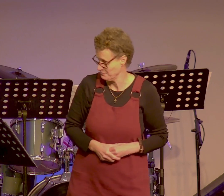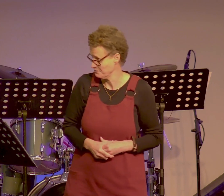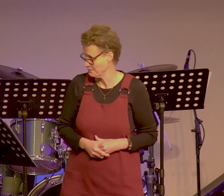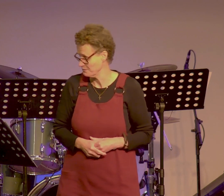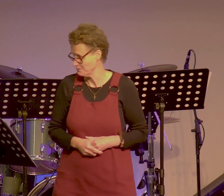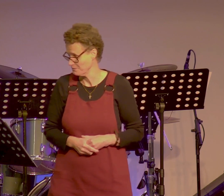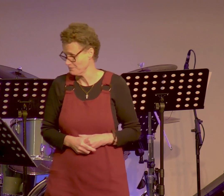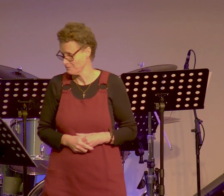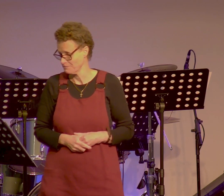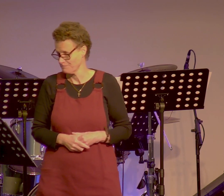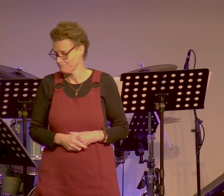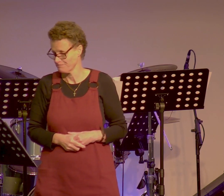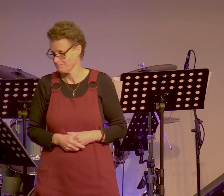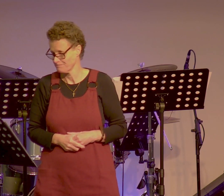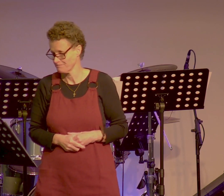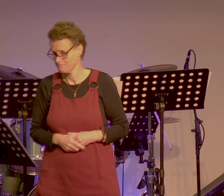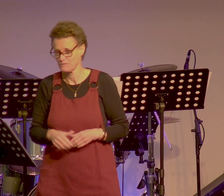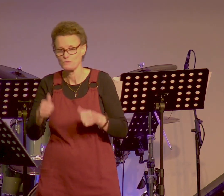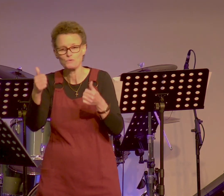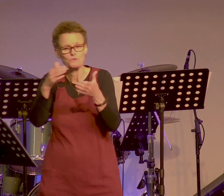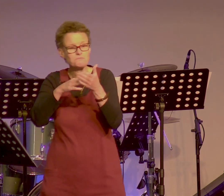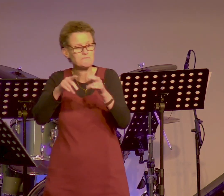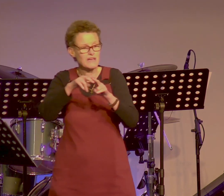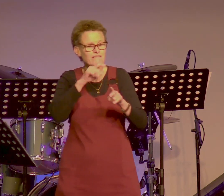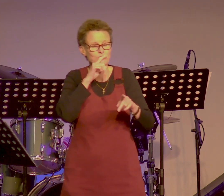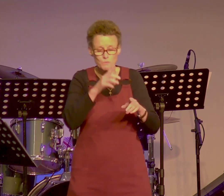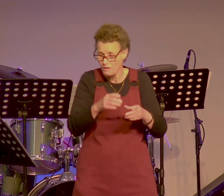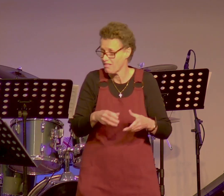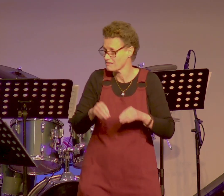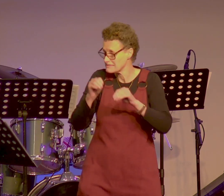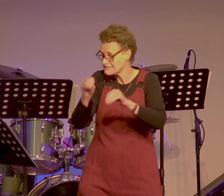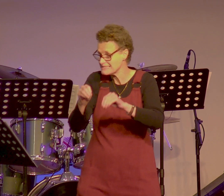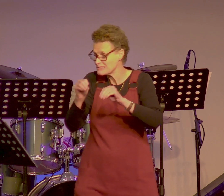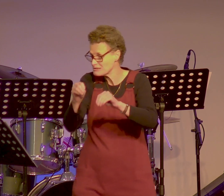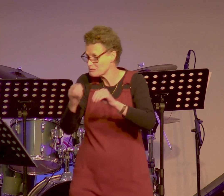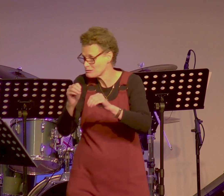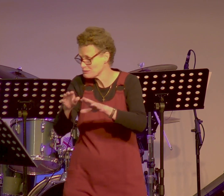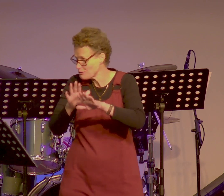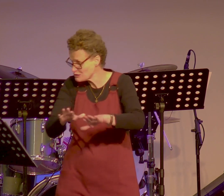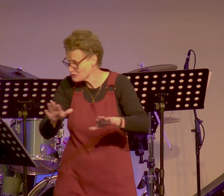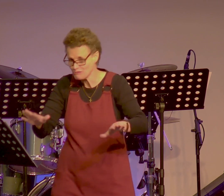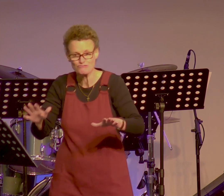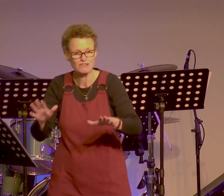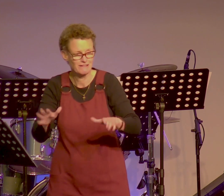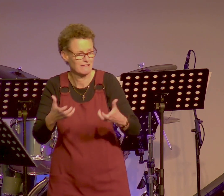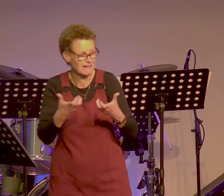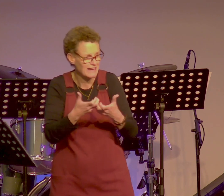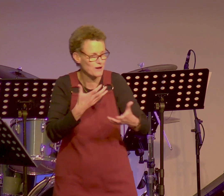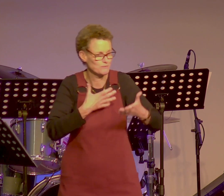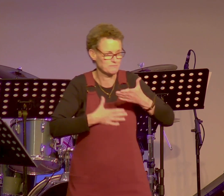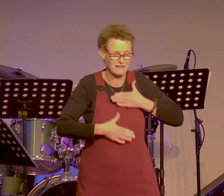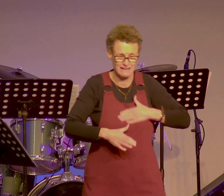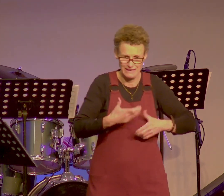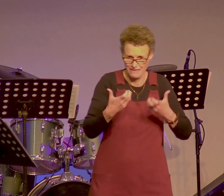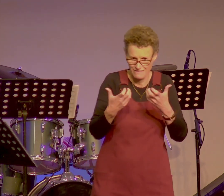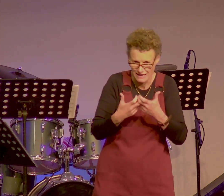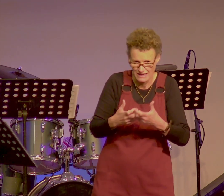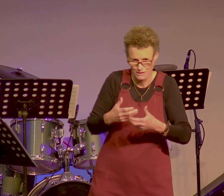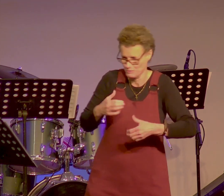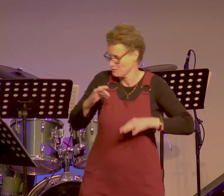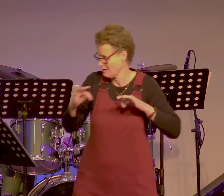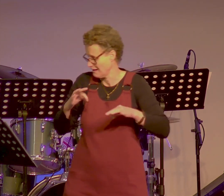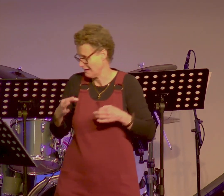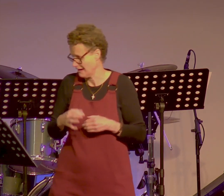to follow them, there's issues that will happen. Our parents teach us, and they teach our children how